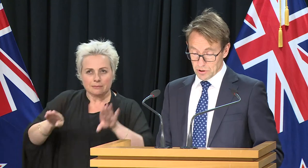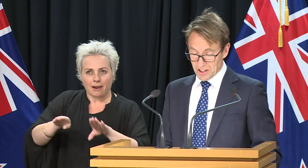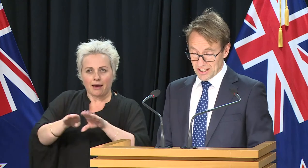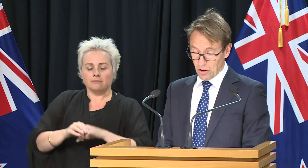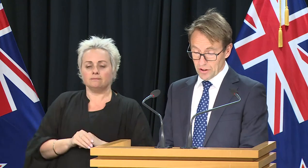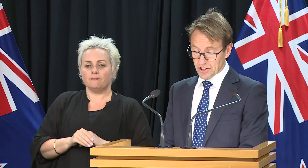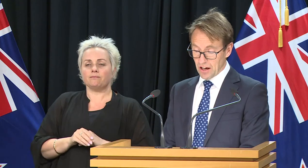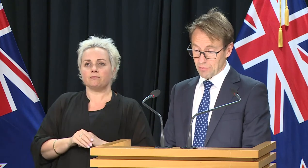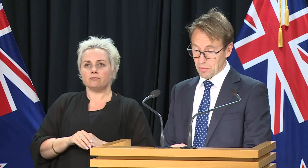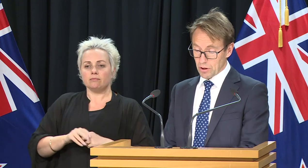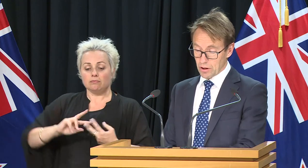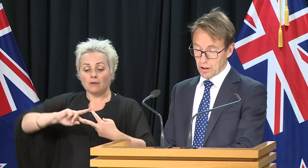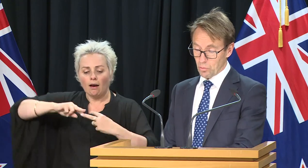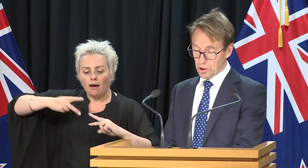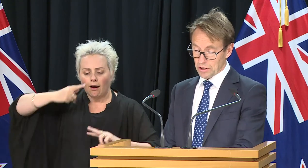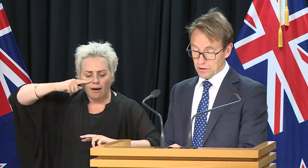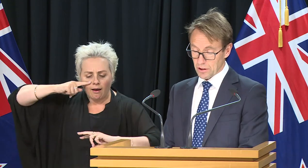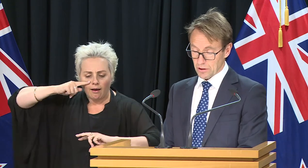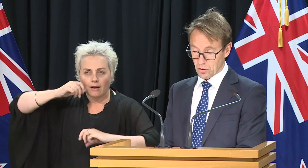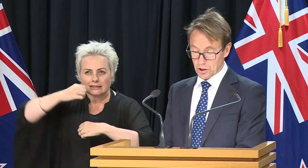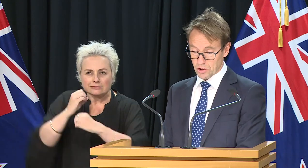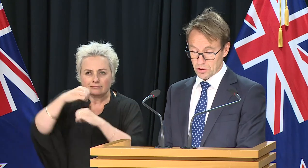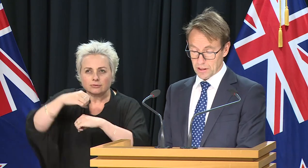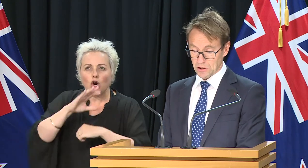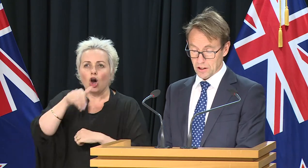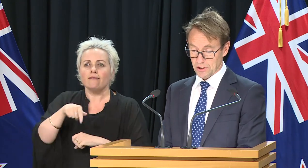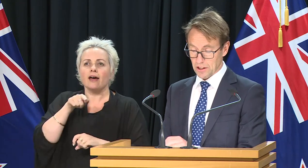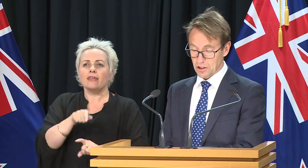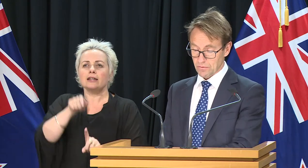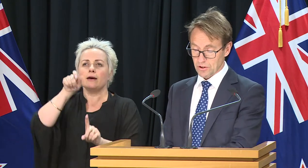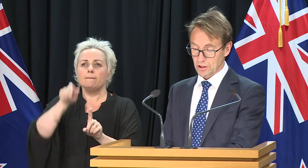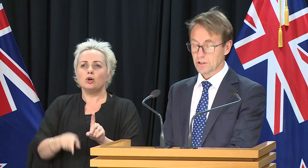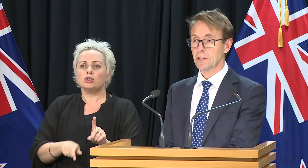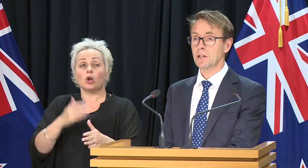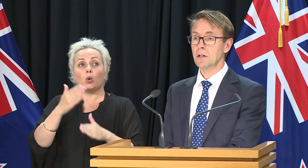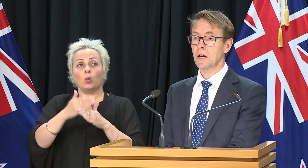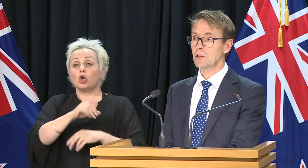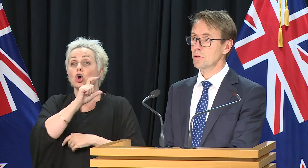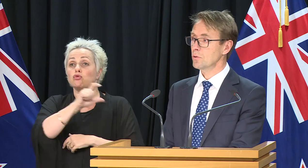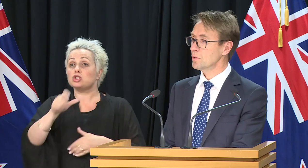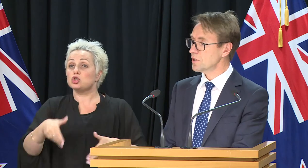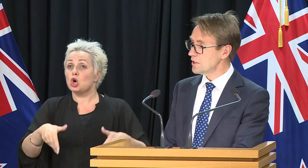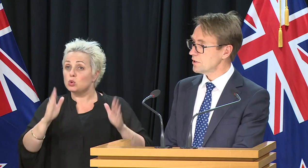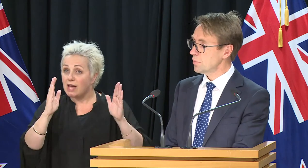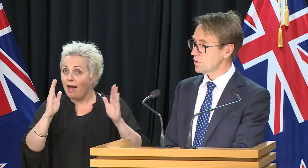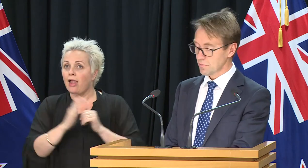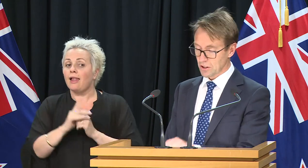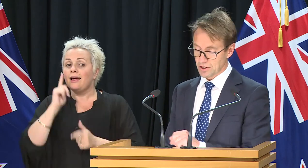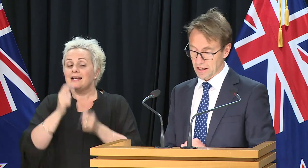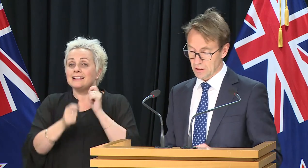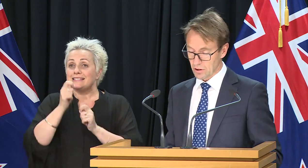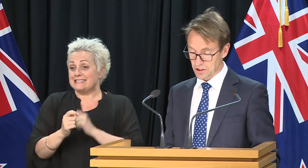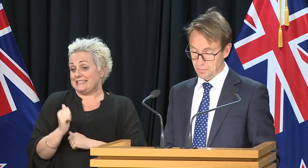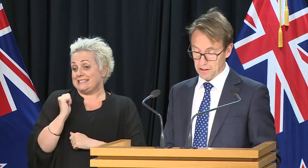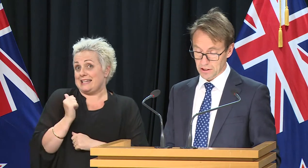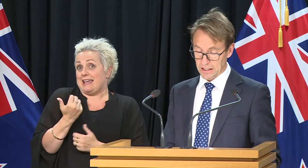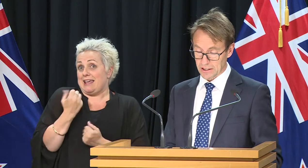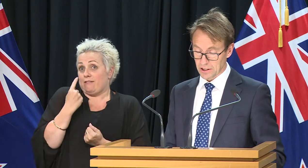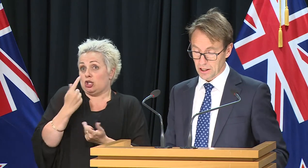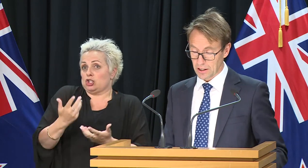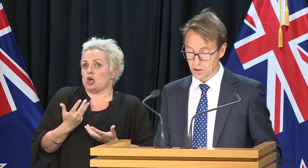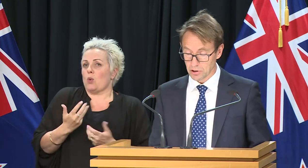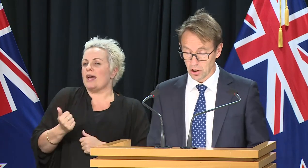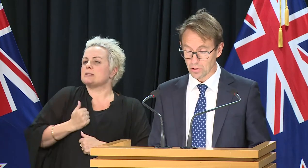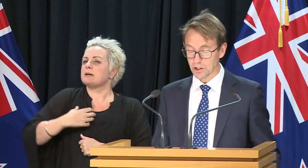Genome sequencing on the staff member working at the Christchurch Managed Isolation Facility and who was tested positive yesterday is expected